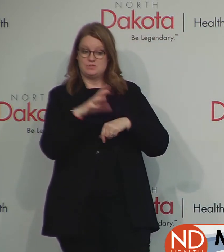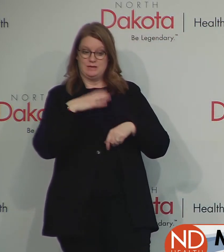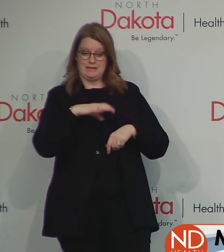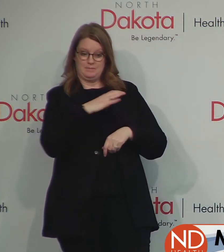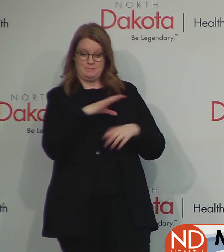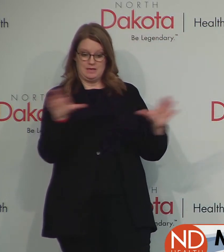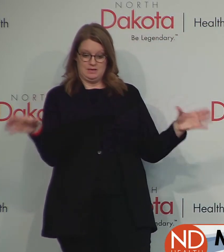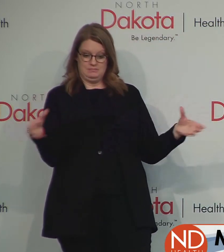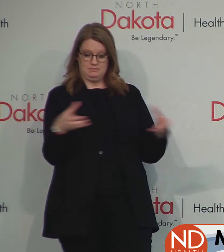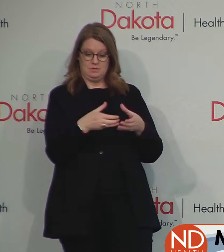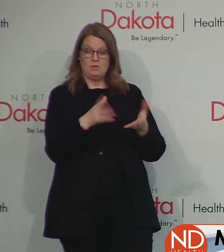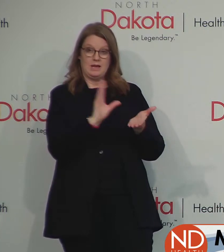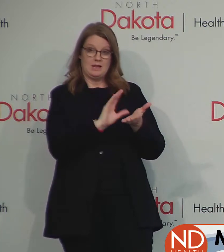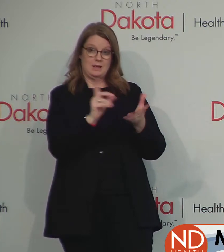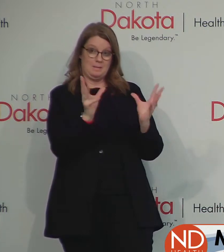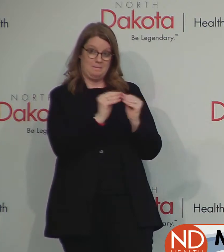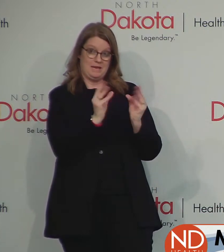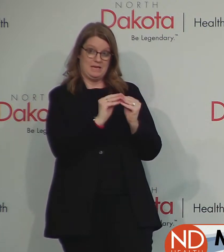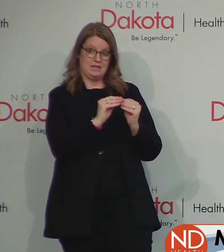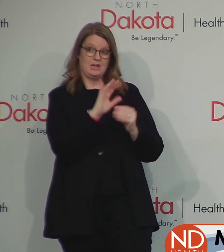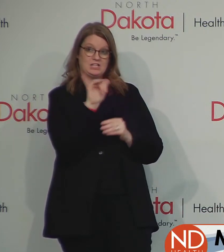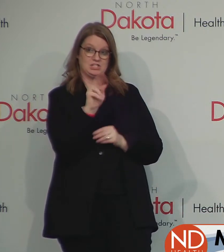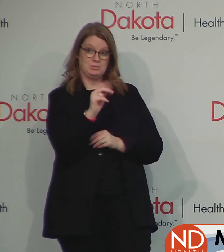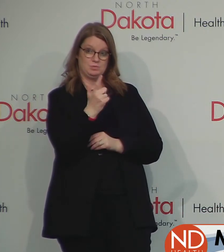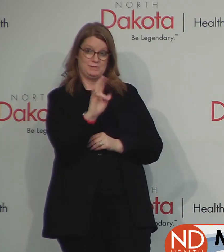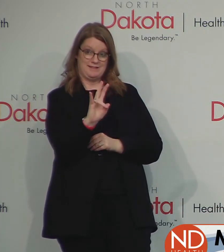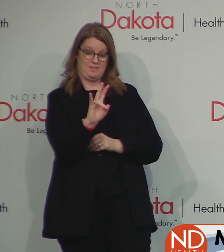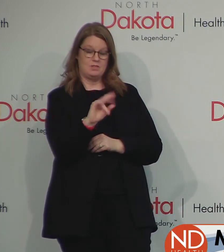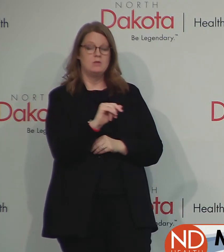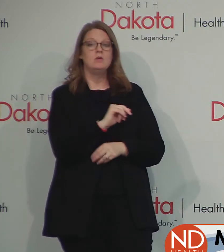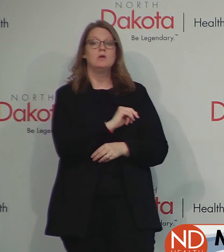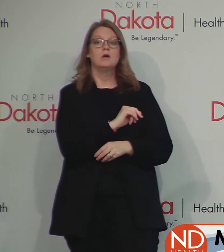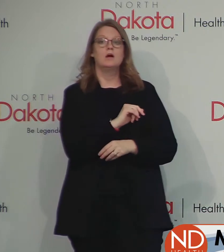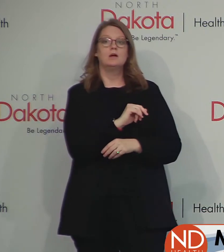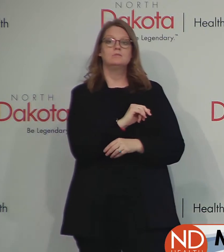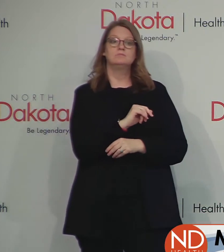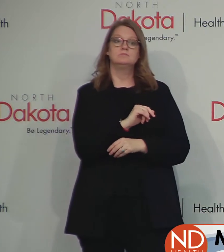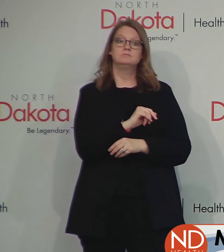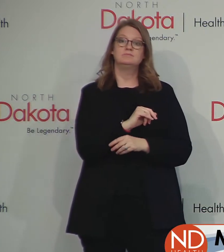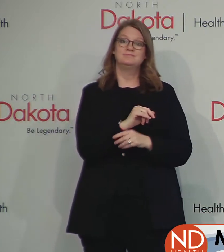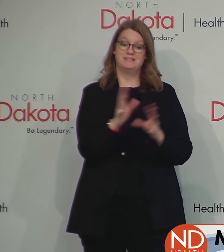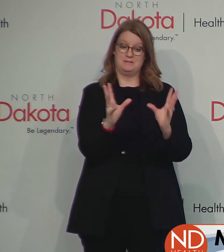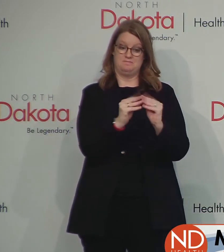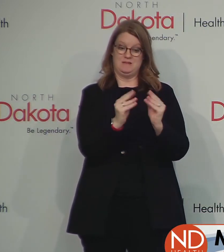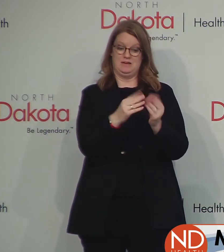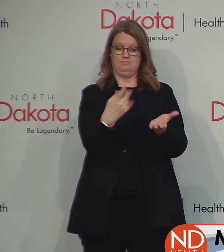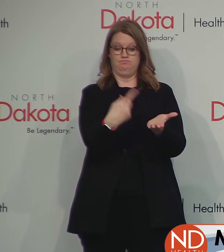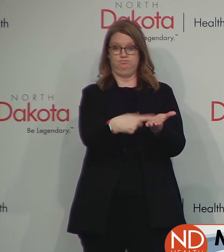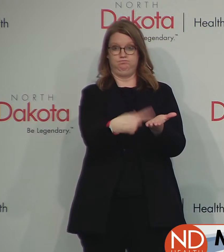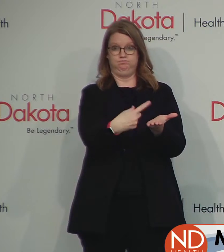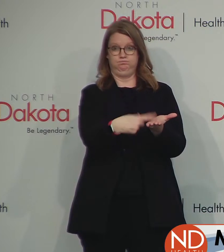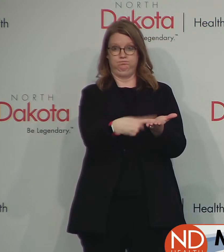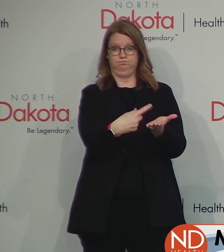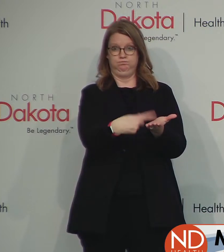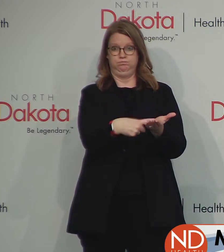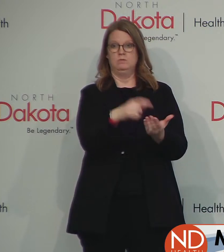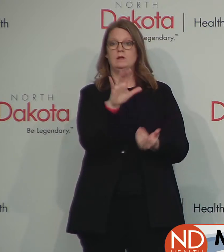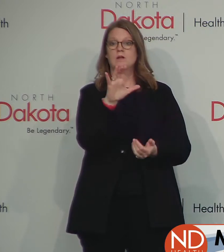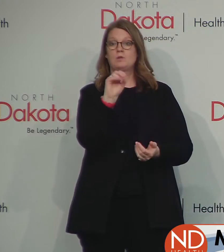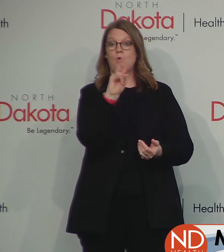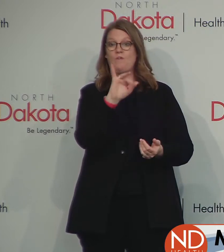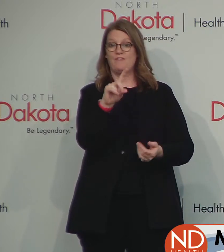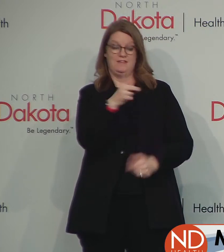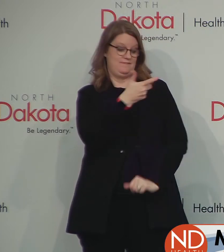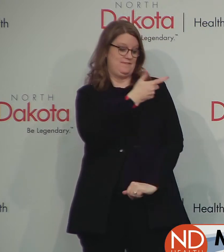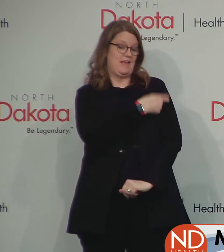held a meeting on the 27th of January. A lot of that meeting was devoted to COVID vaccine